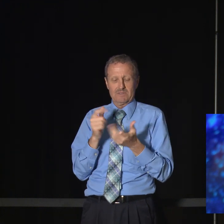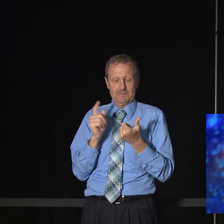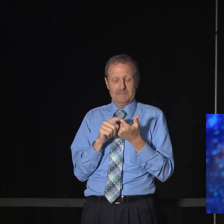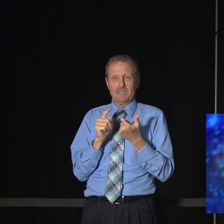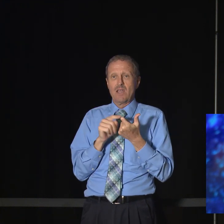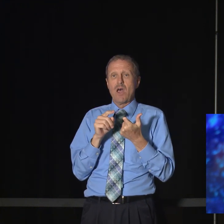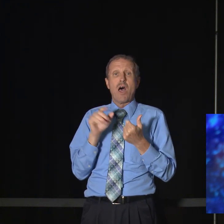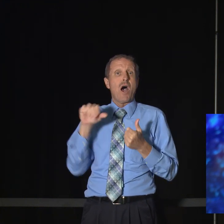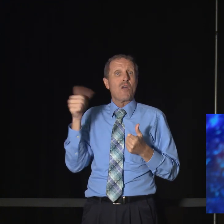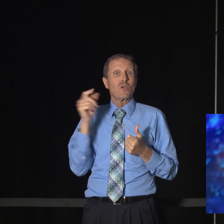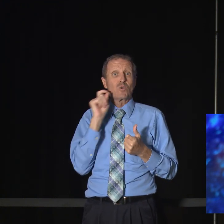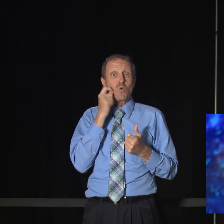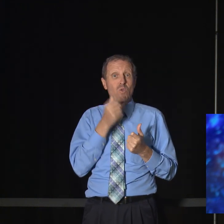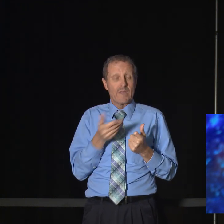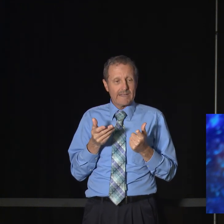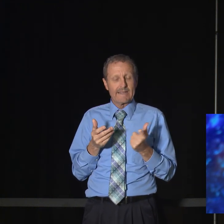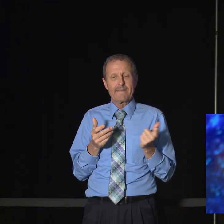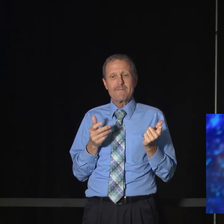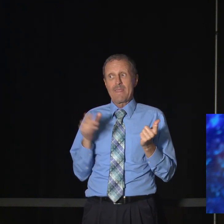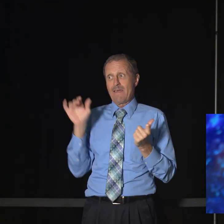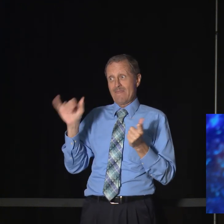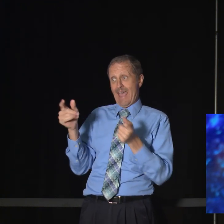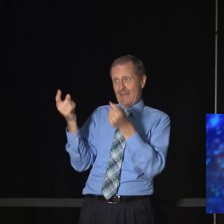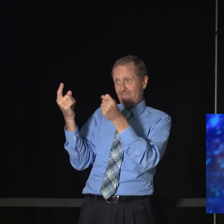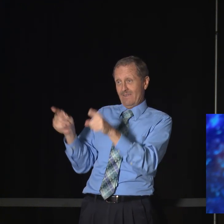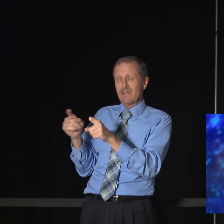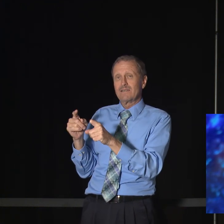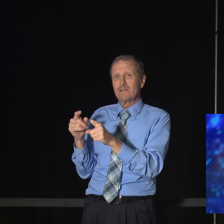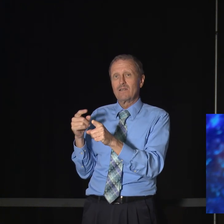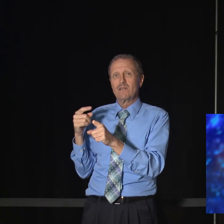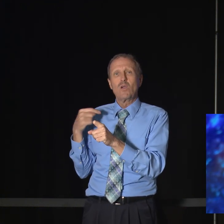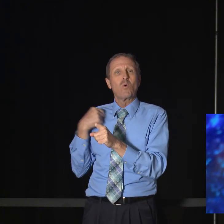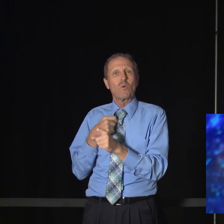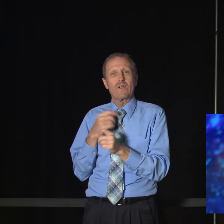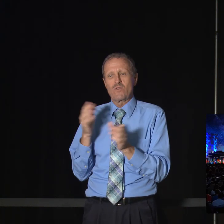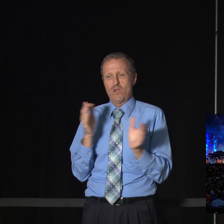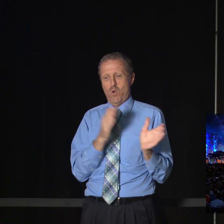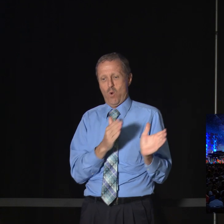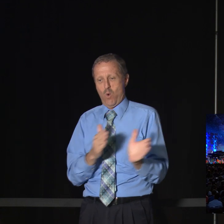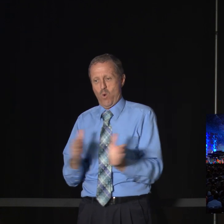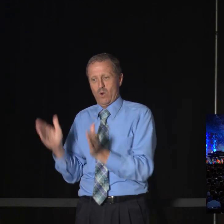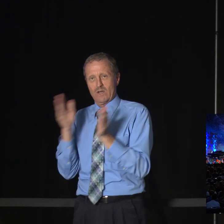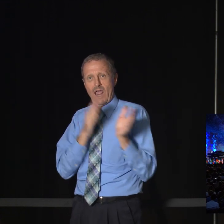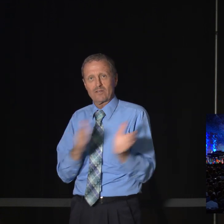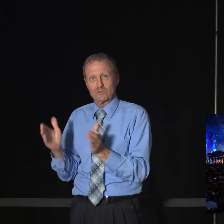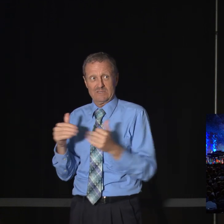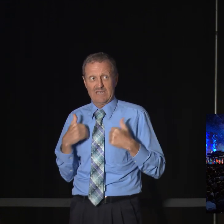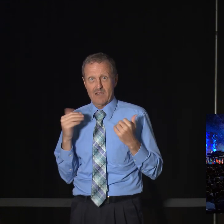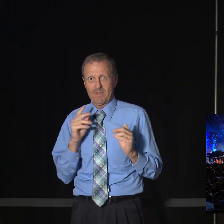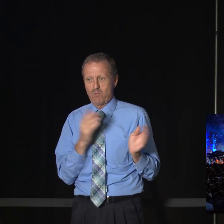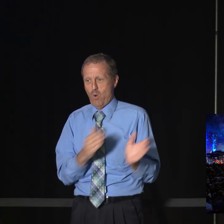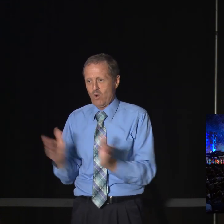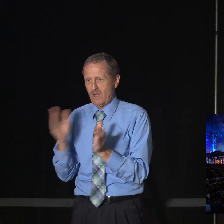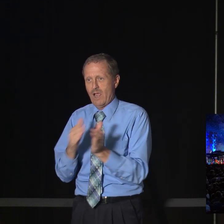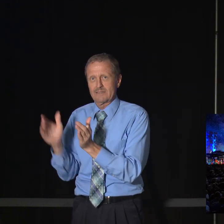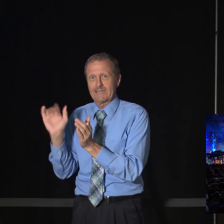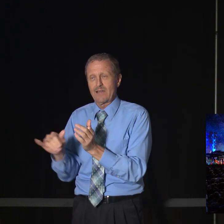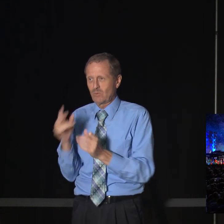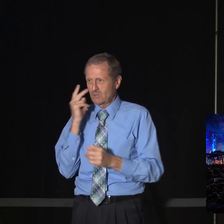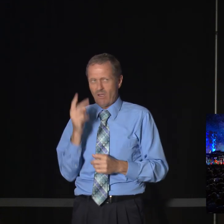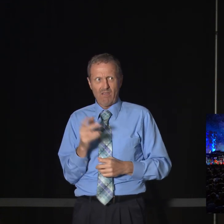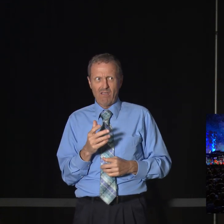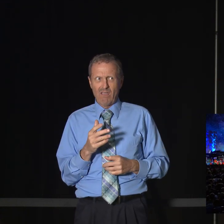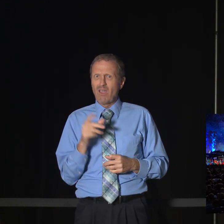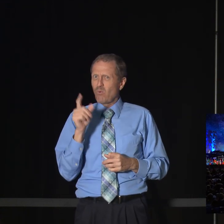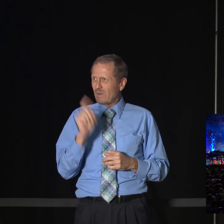other cool thing that I should mention, though, about this event is that we are some of the organizers for this, and we're young people, you know? We saw a need